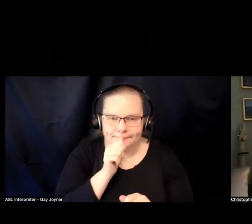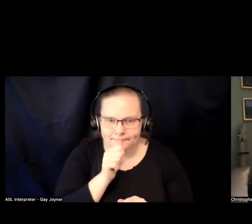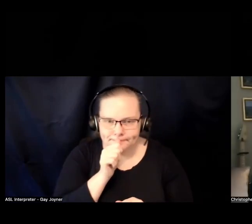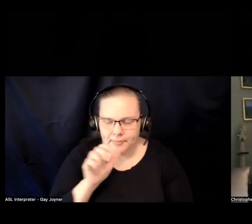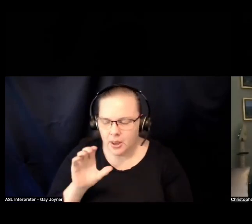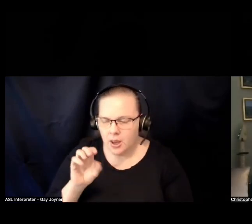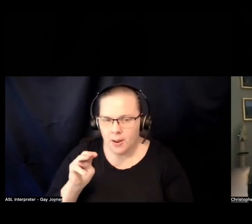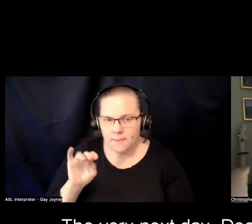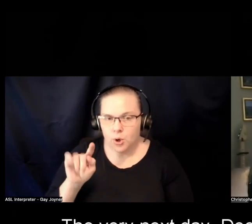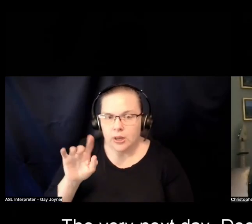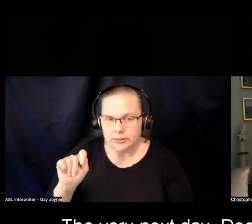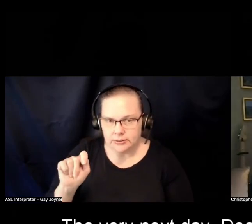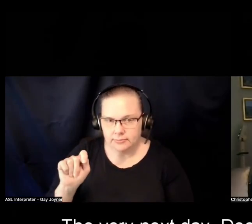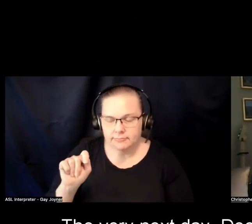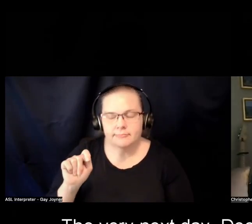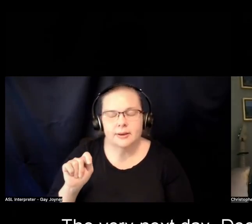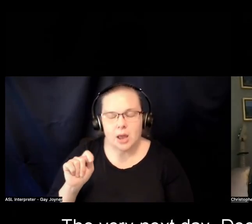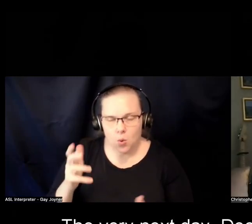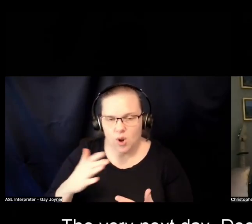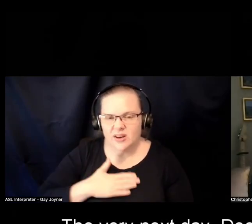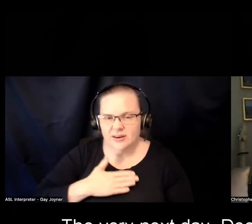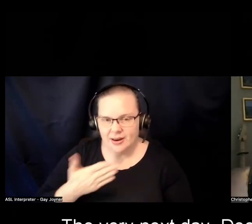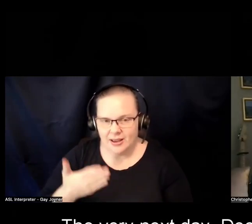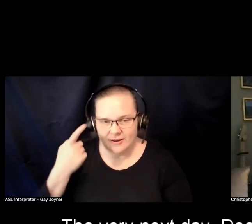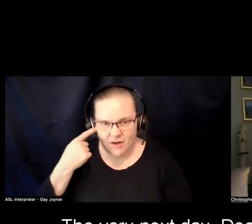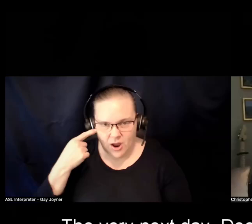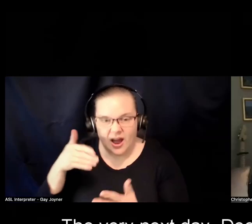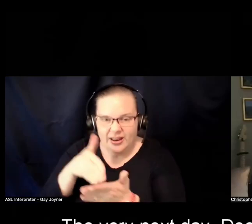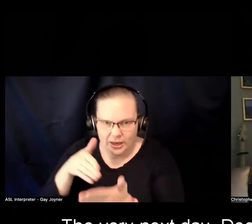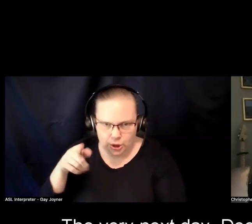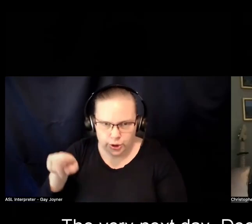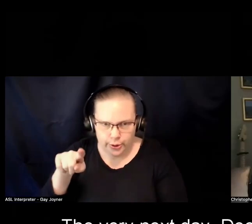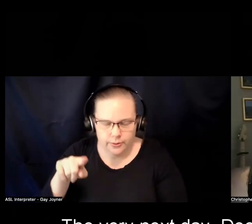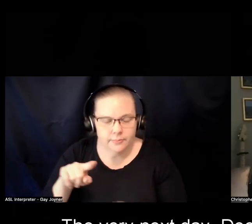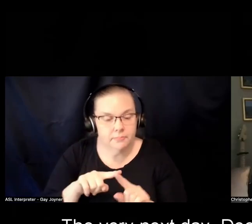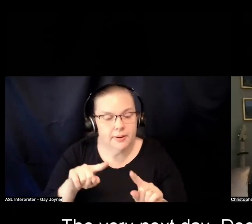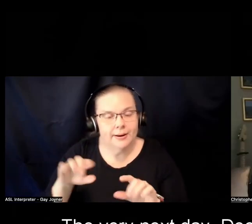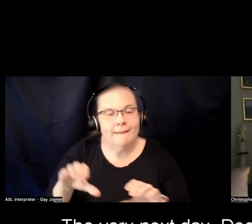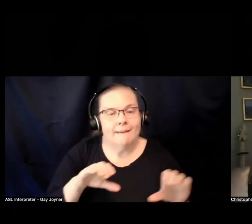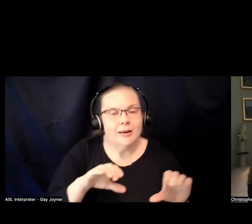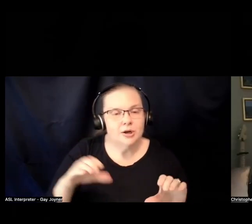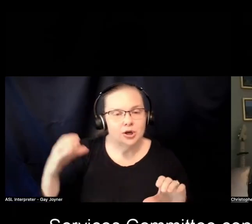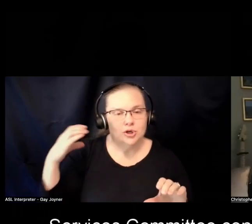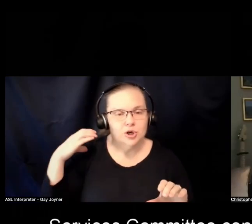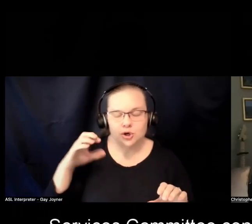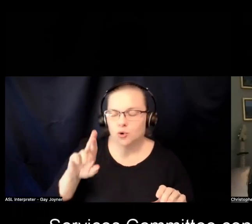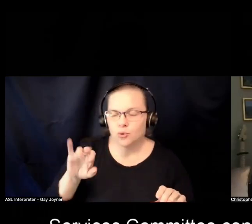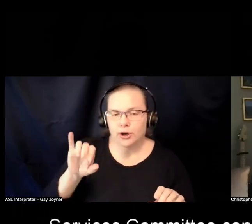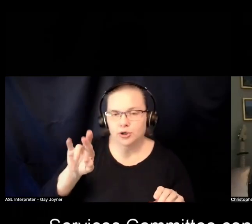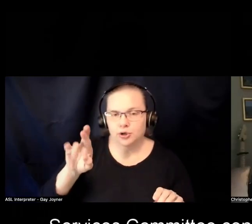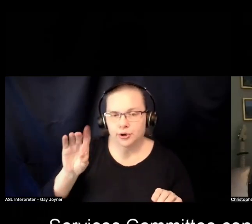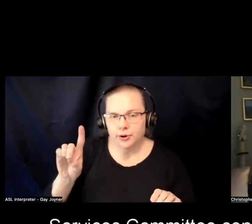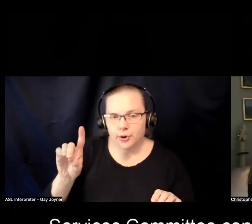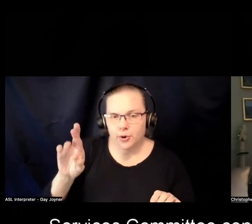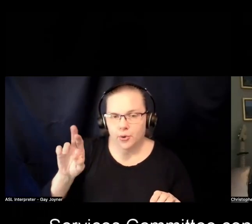testify against her. The very next day, December 5th, Acting Chair Senator Richard Russell of the Armed Services